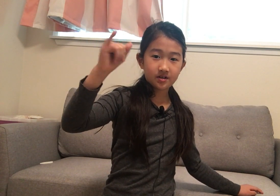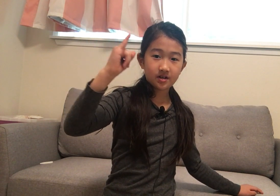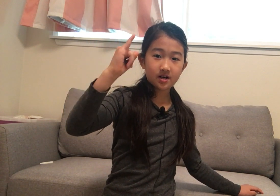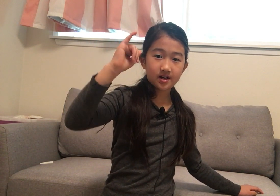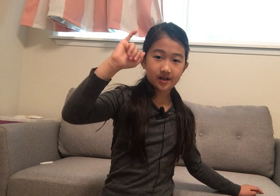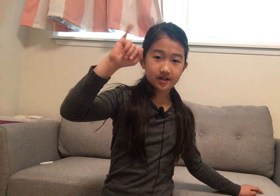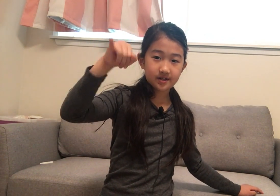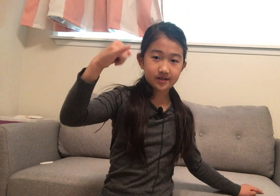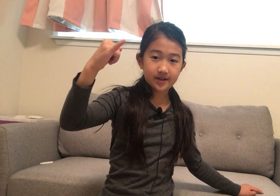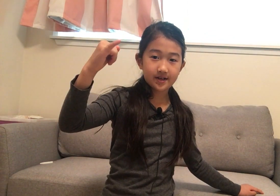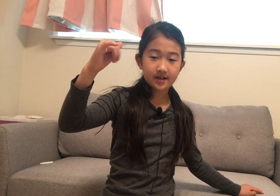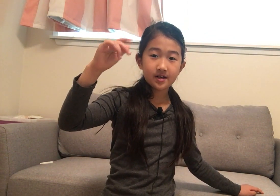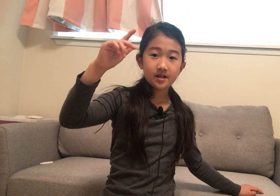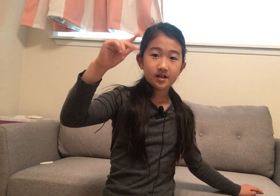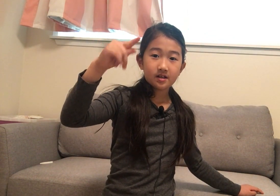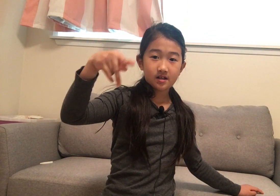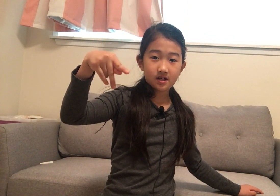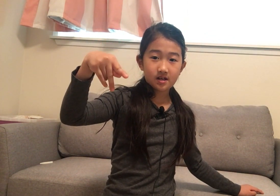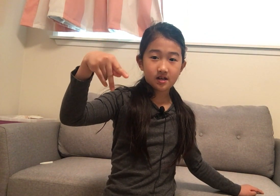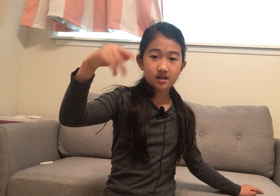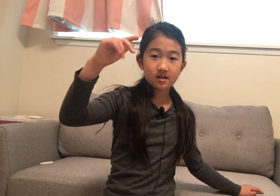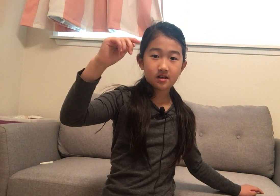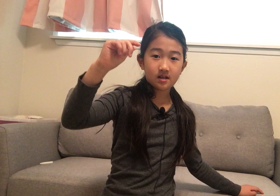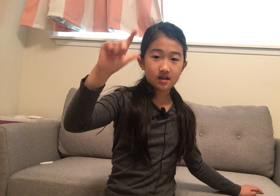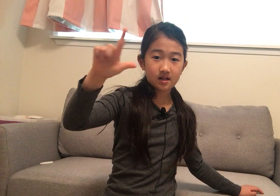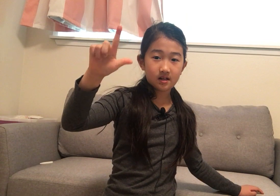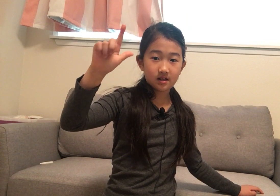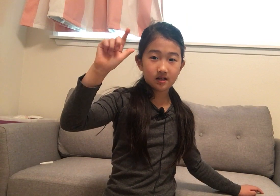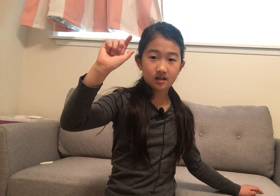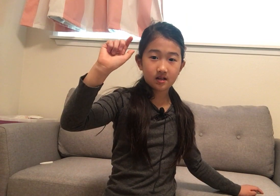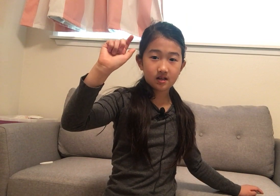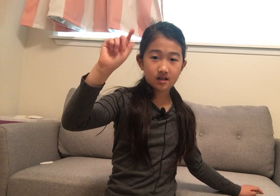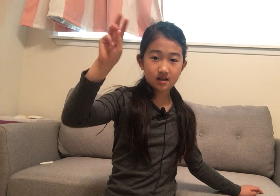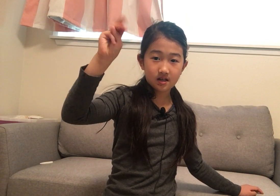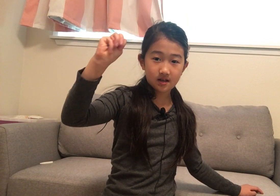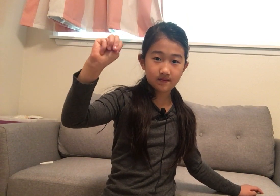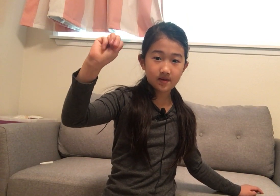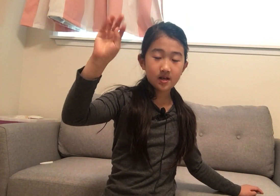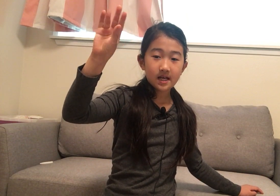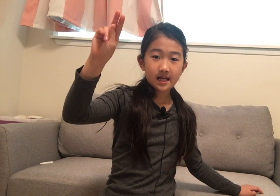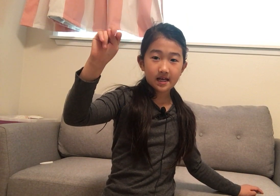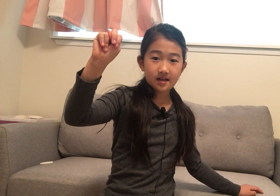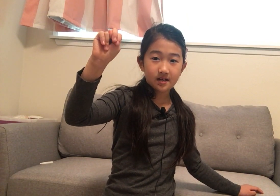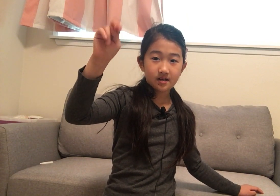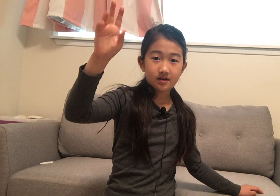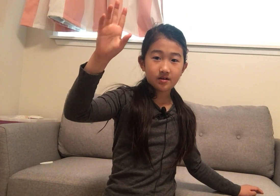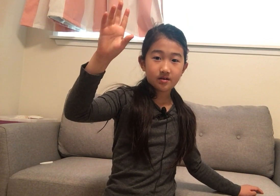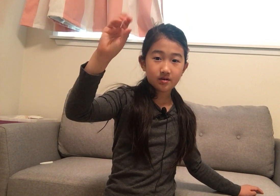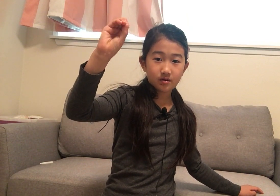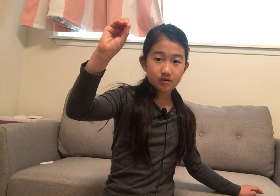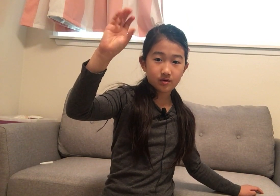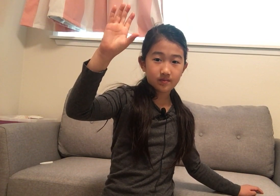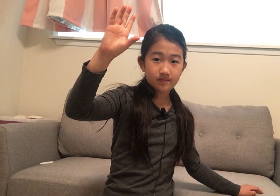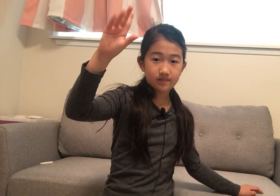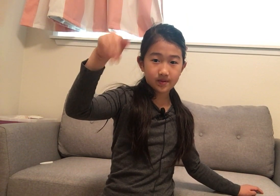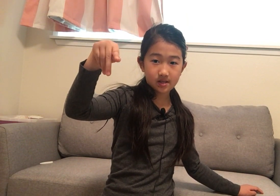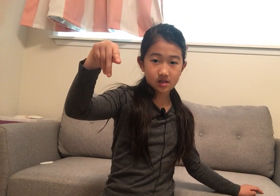i j k l m n o p